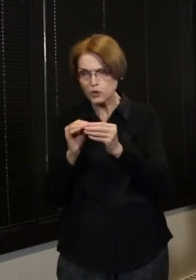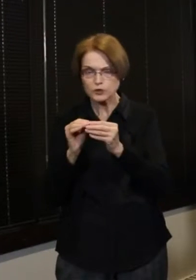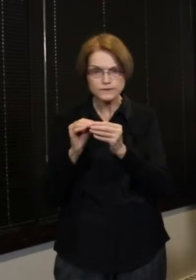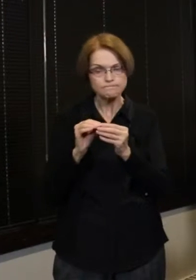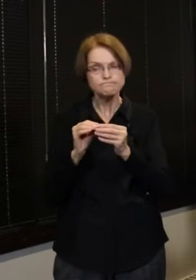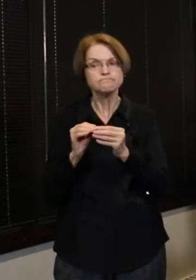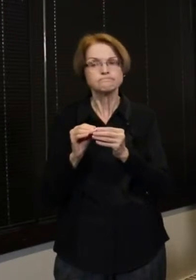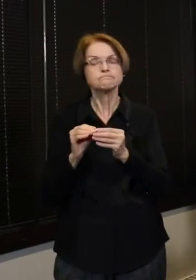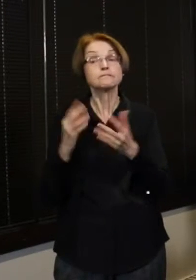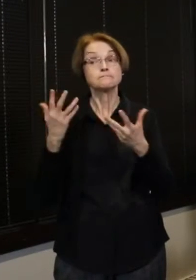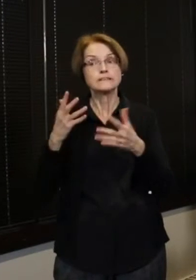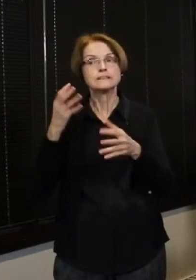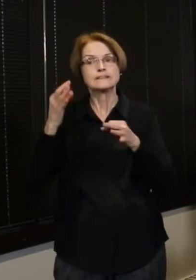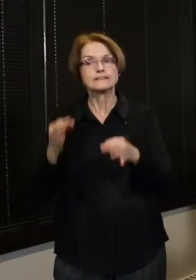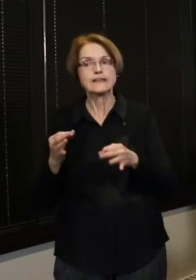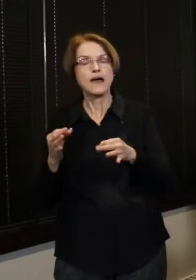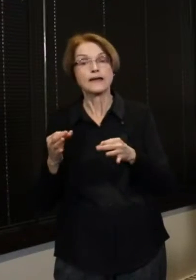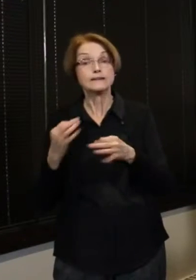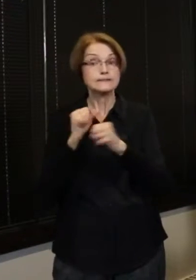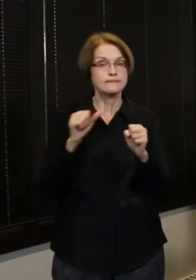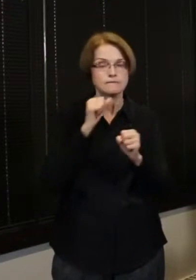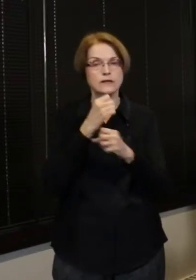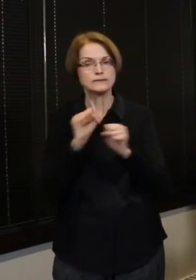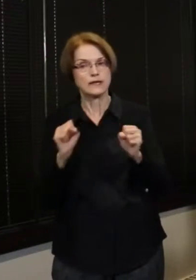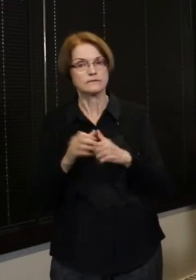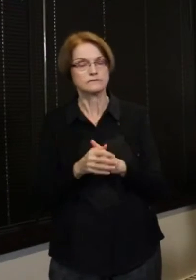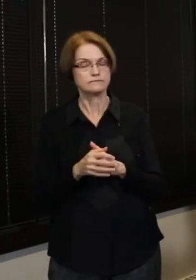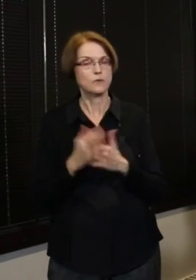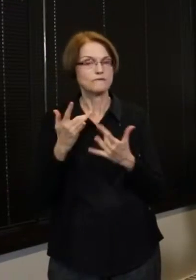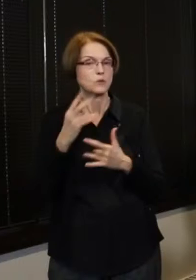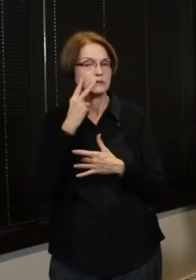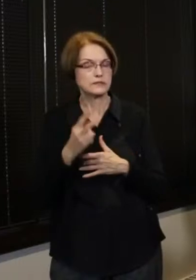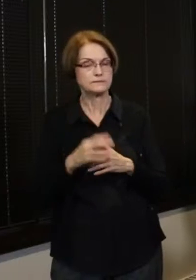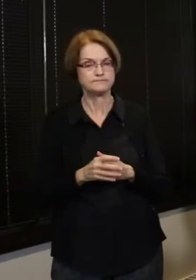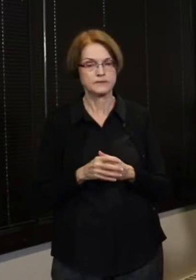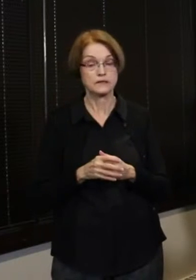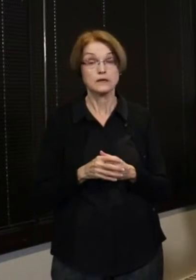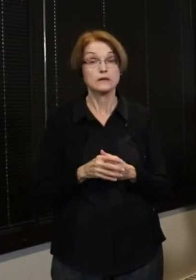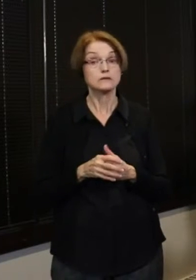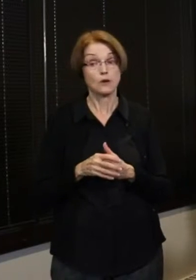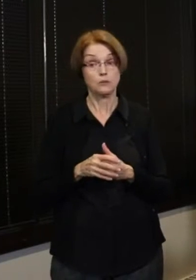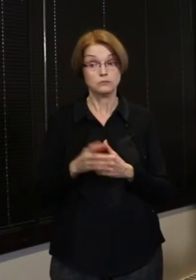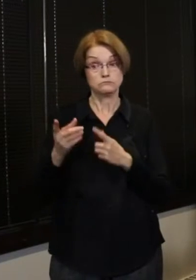have to take a look at. That